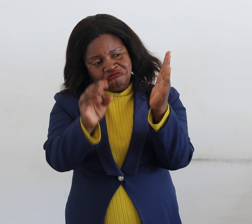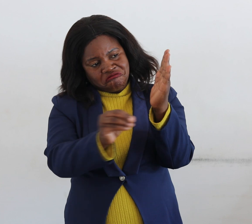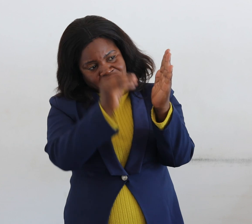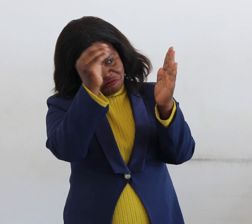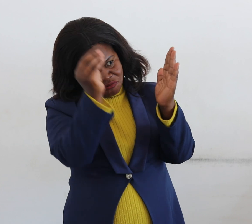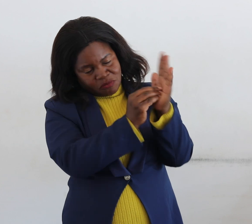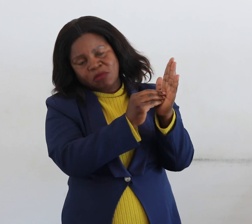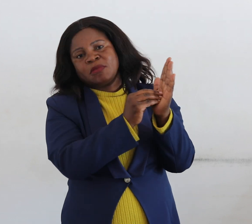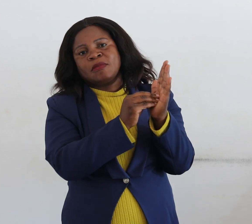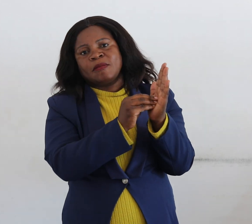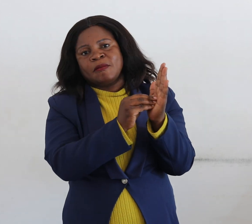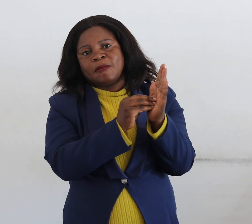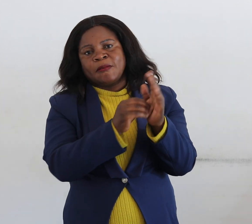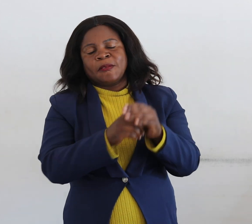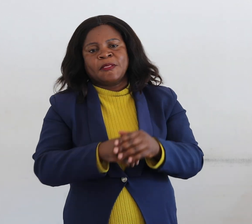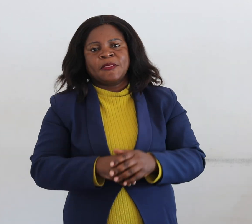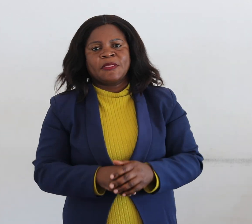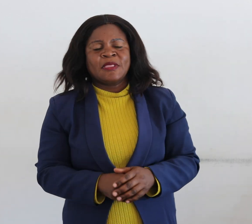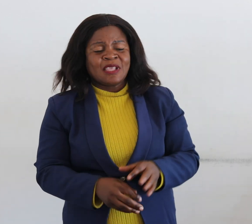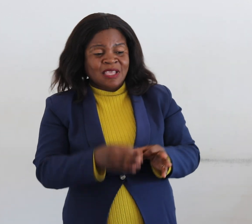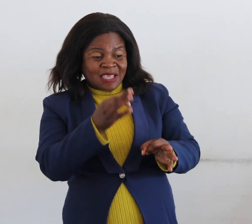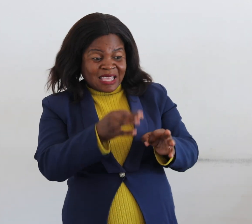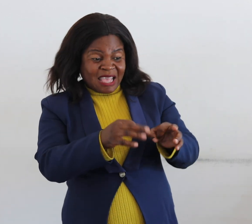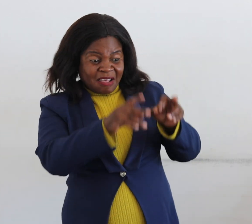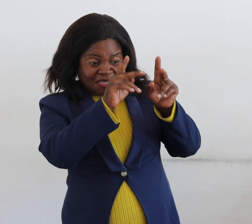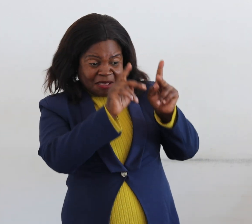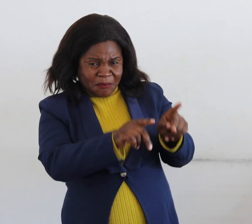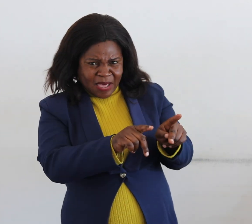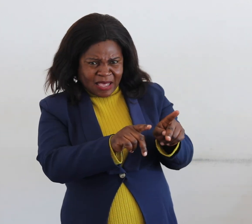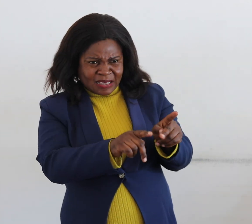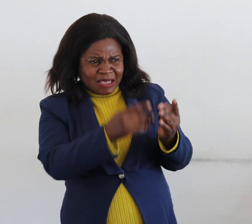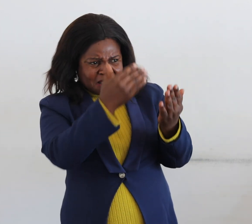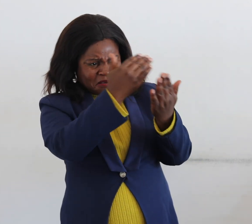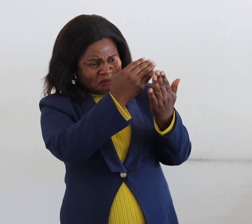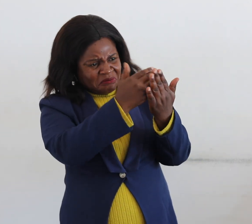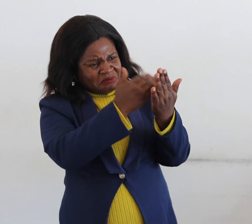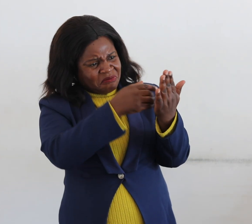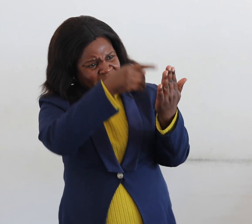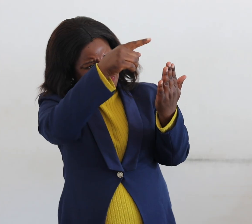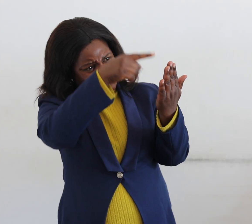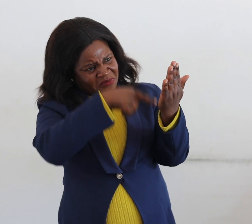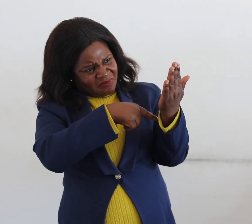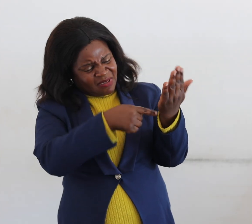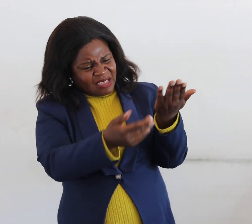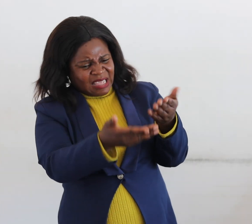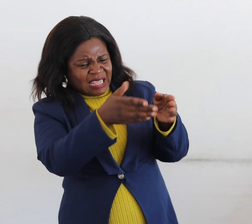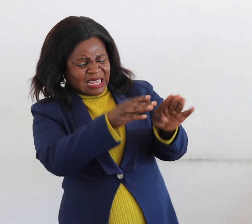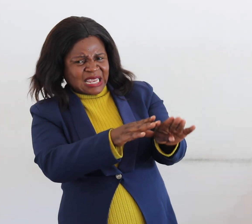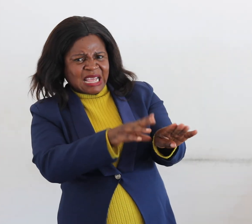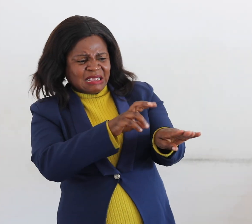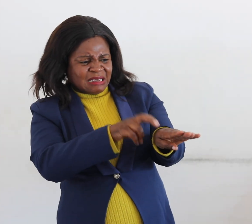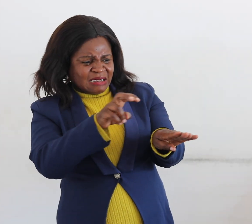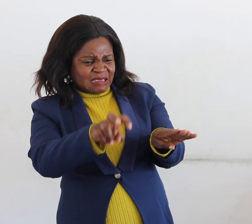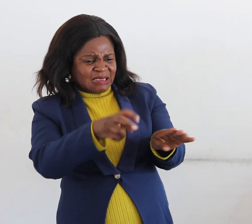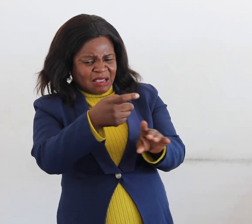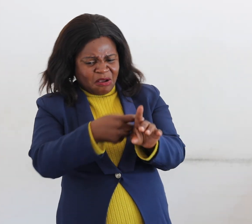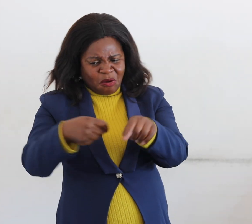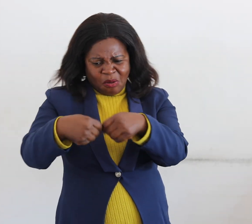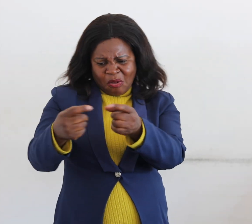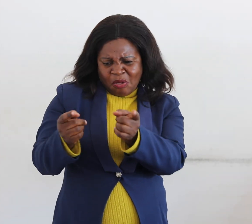If a candidate on the list dies, resigns from the party, or is expelled before the names